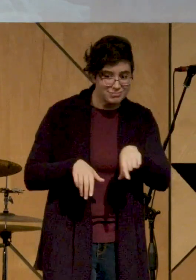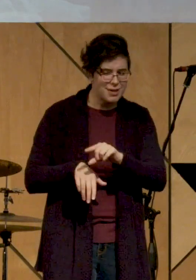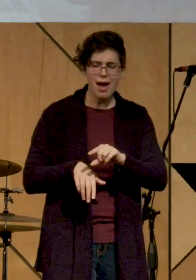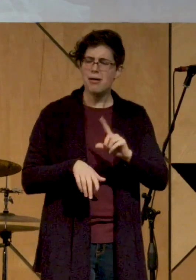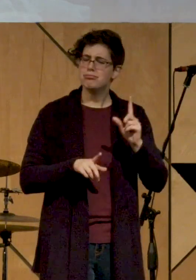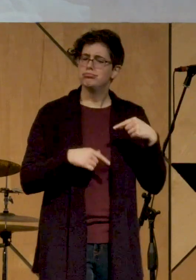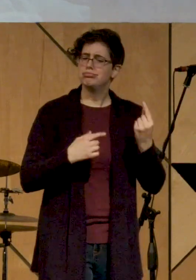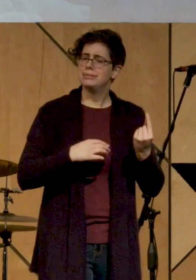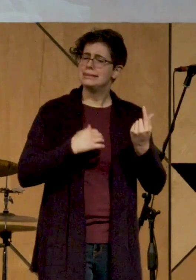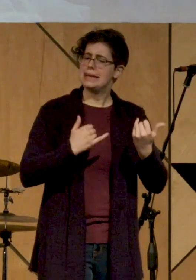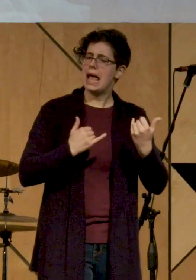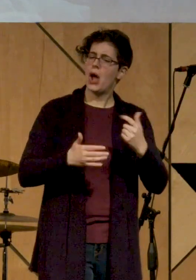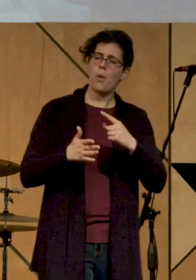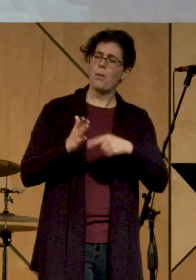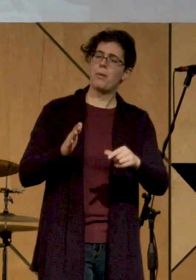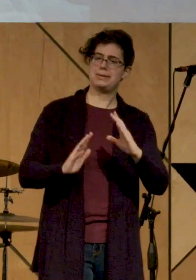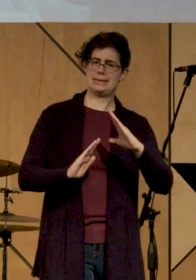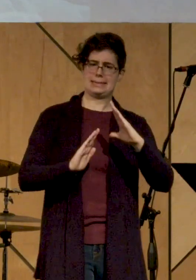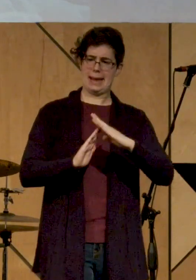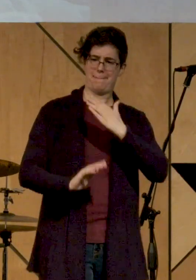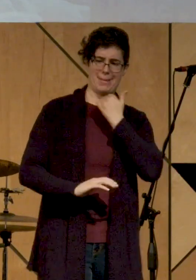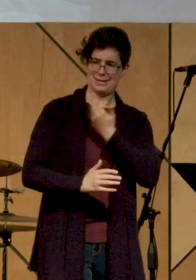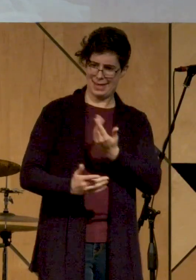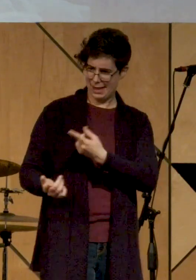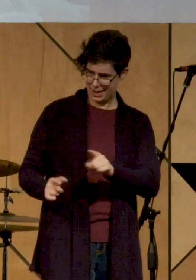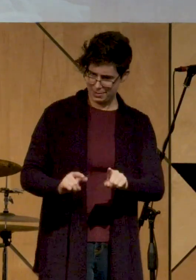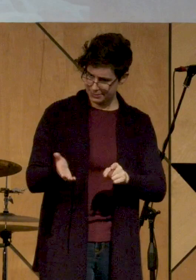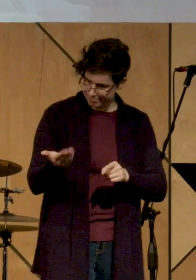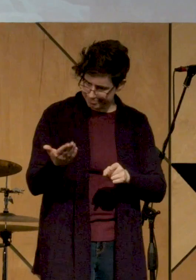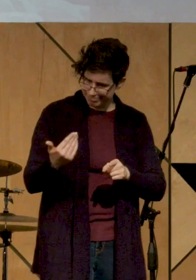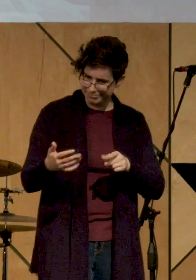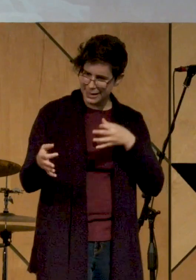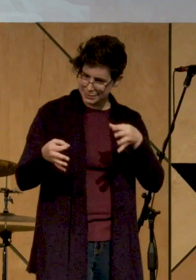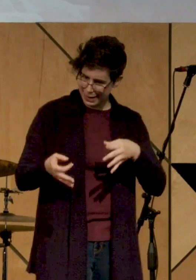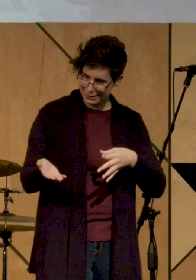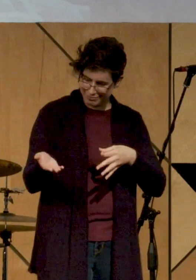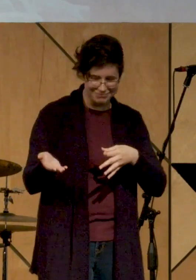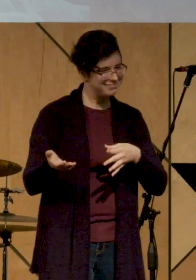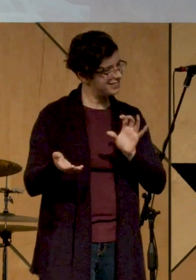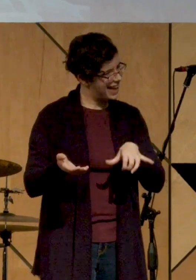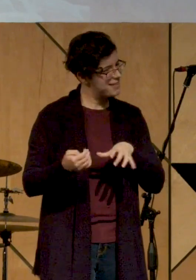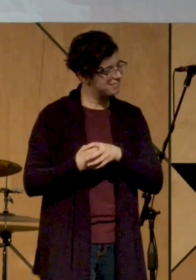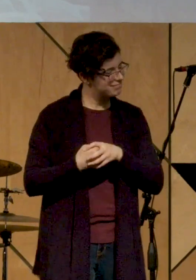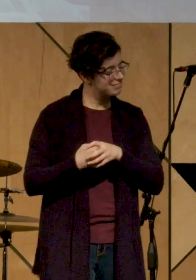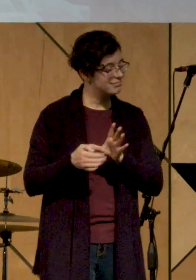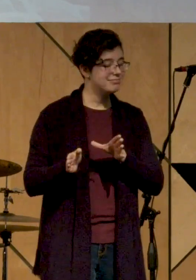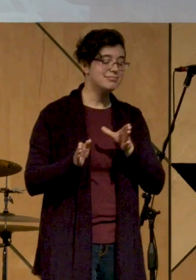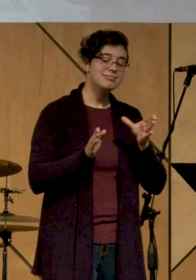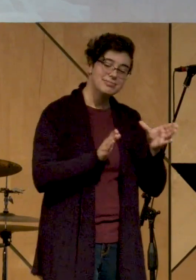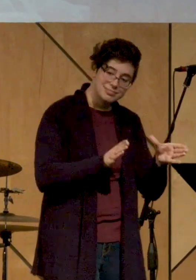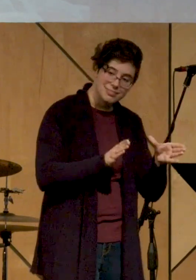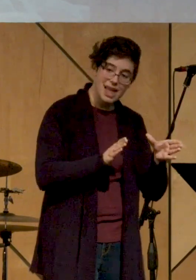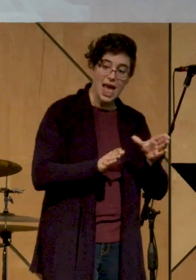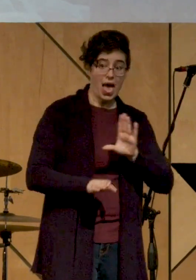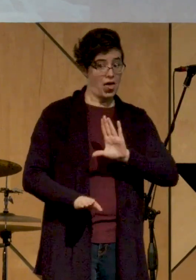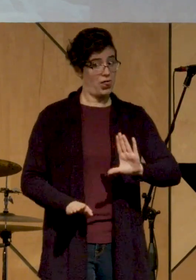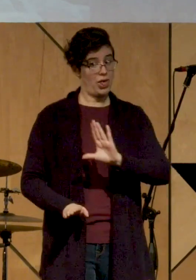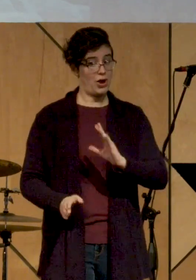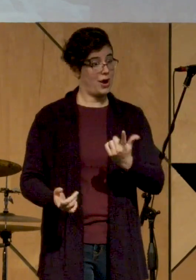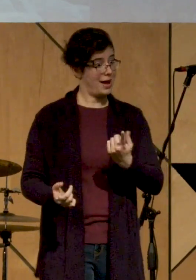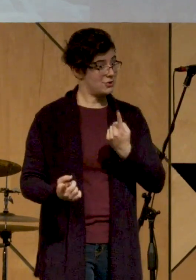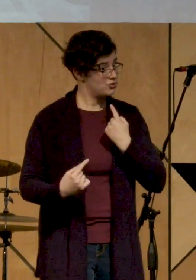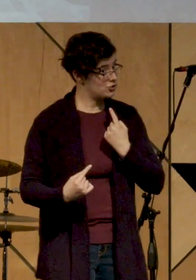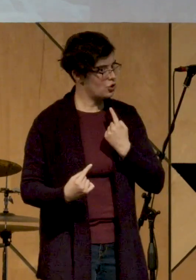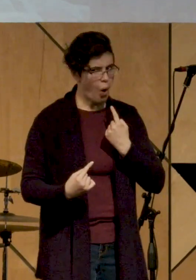your day today? Every night, that's how we start bedtime. What was the best part of your day today? And then we use the kids'